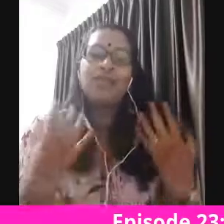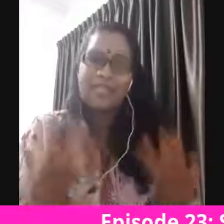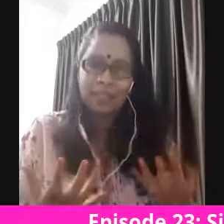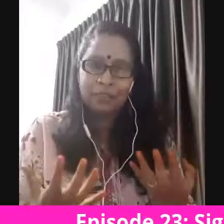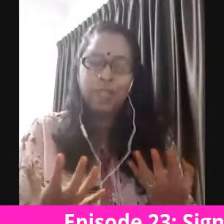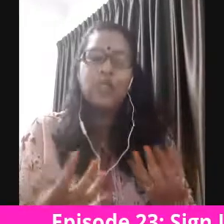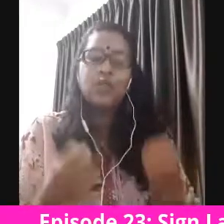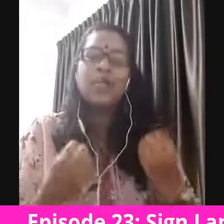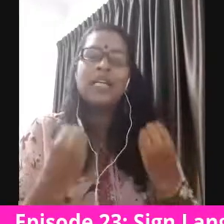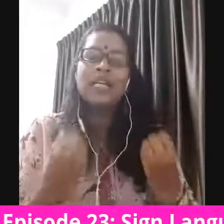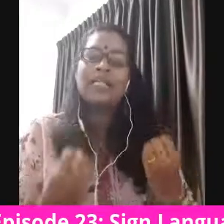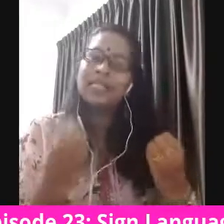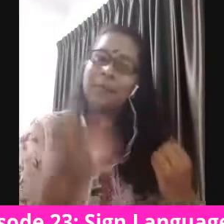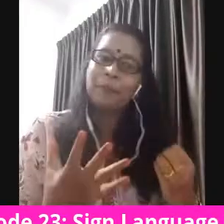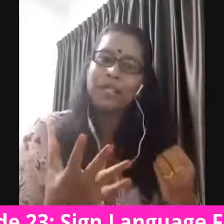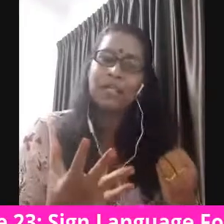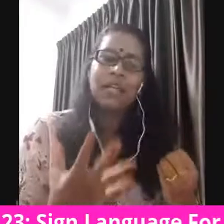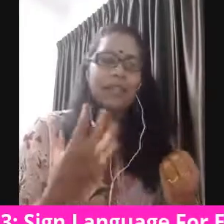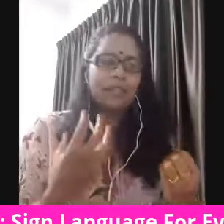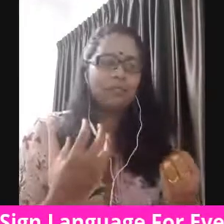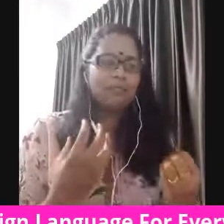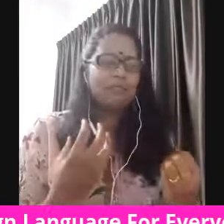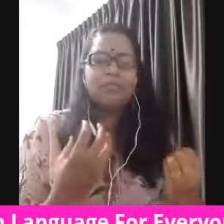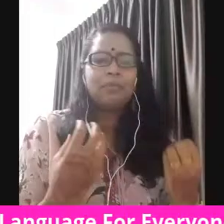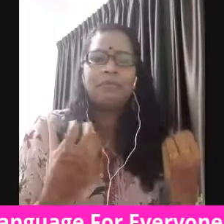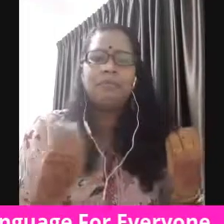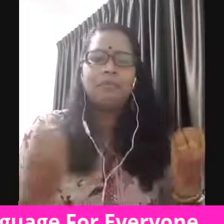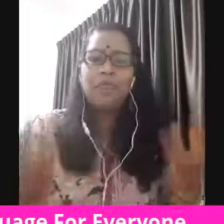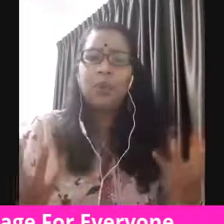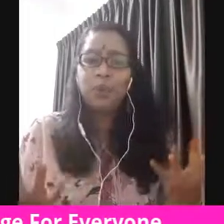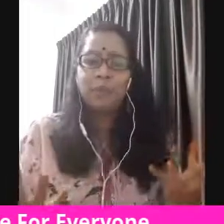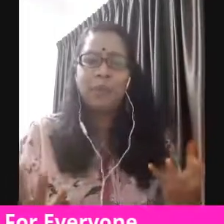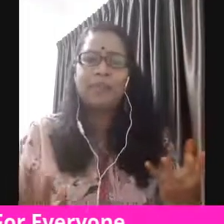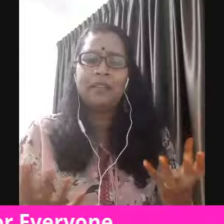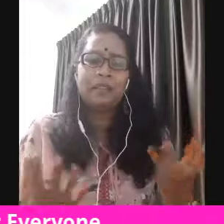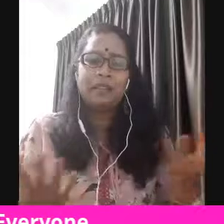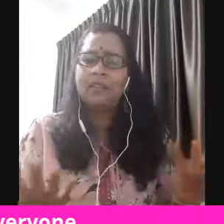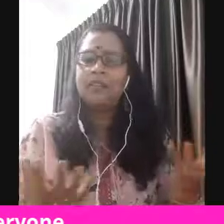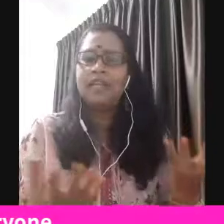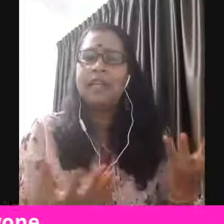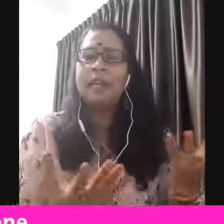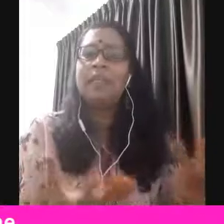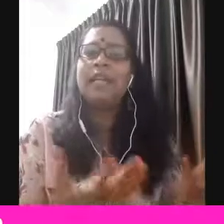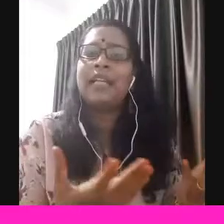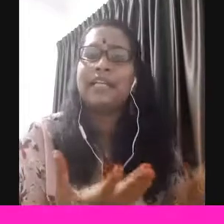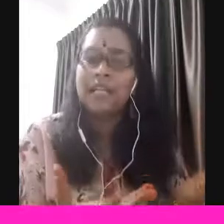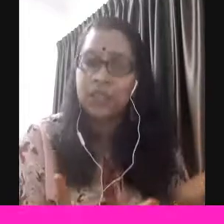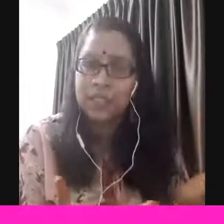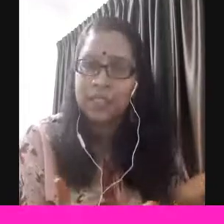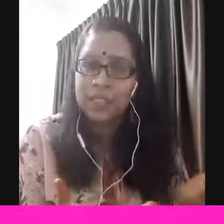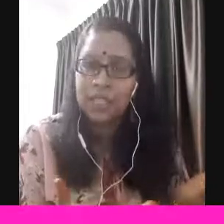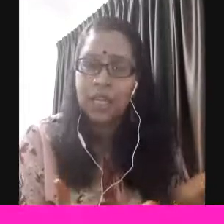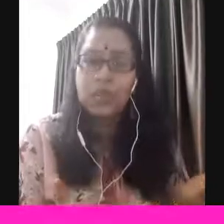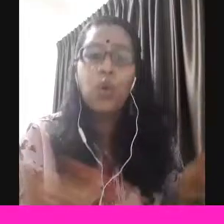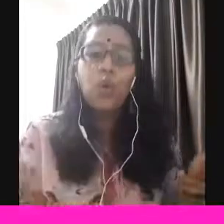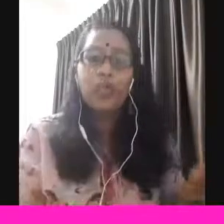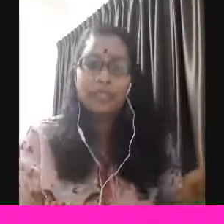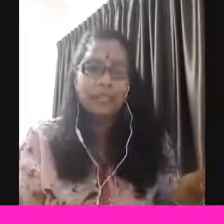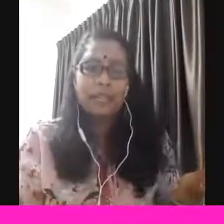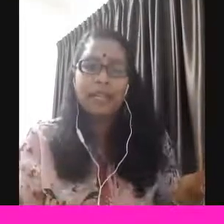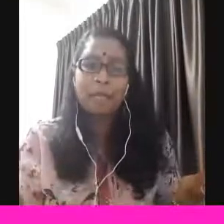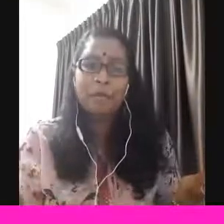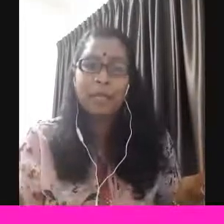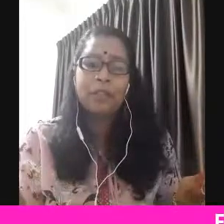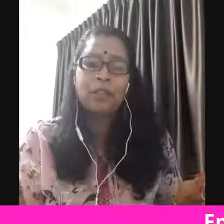try ourselves to learn something that we don't know. Maybe they can be in any dangerous. No